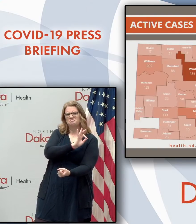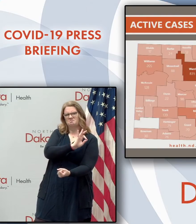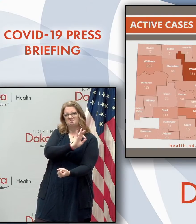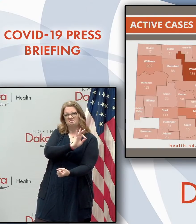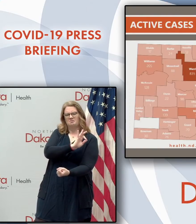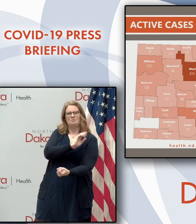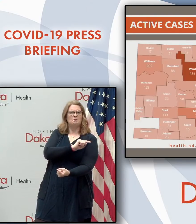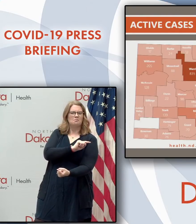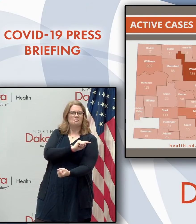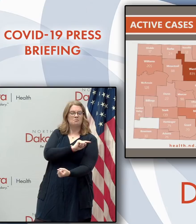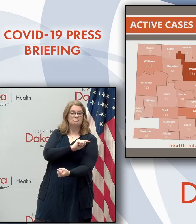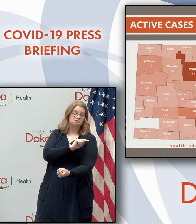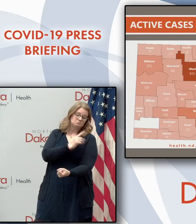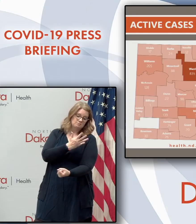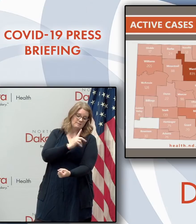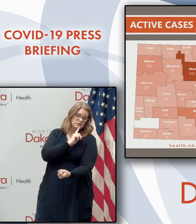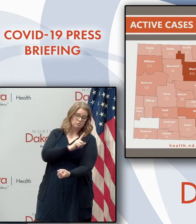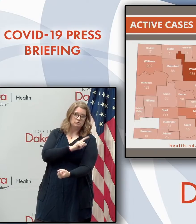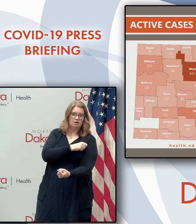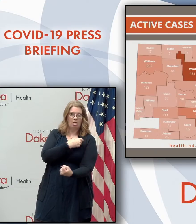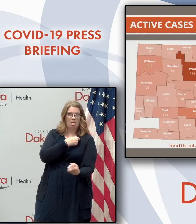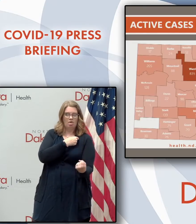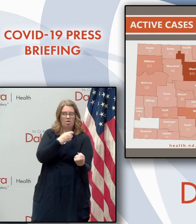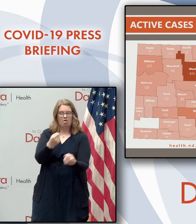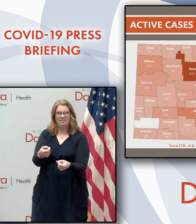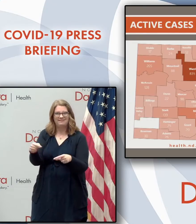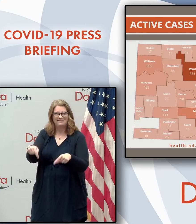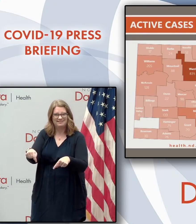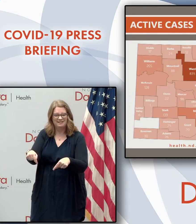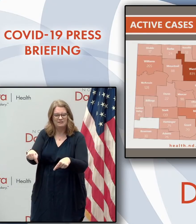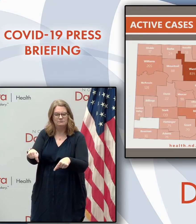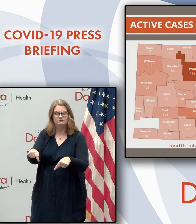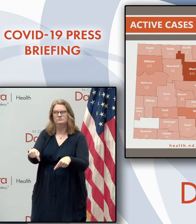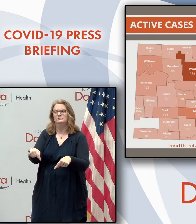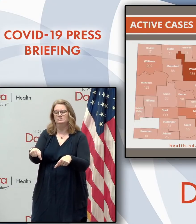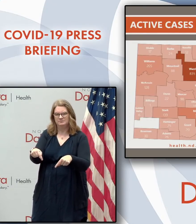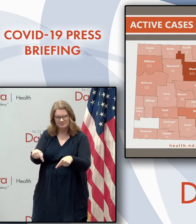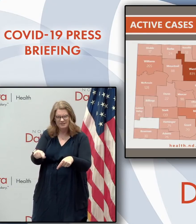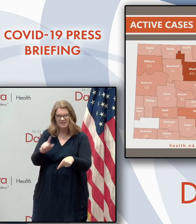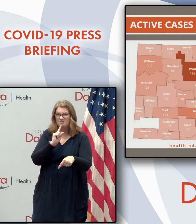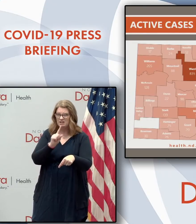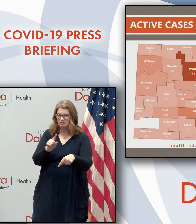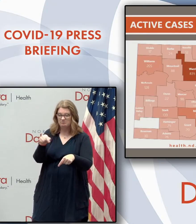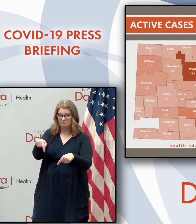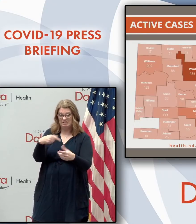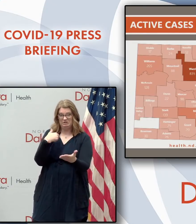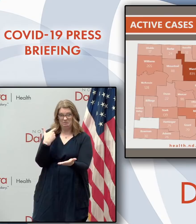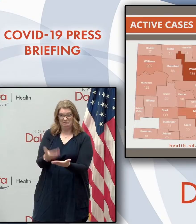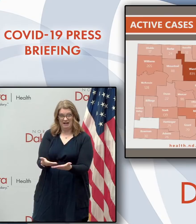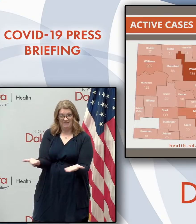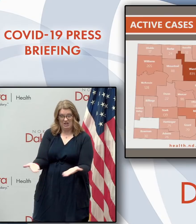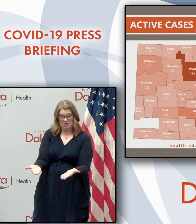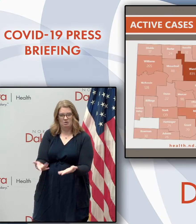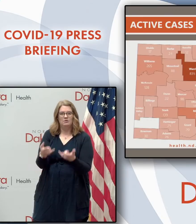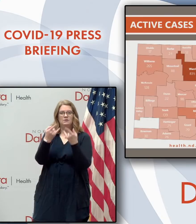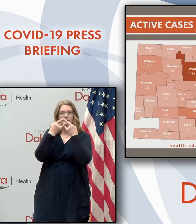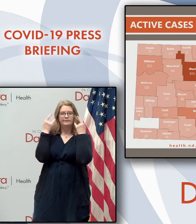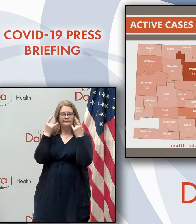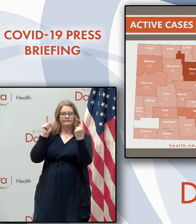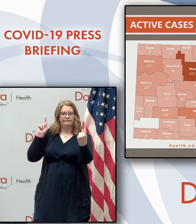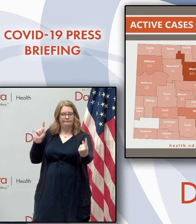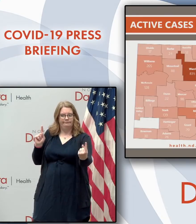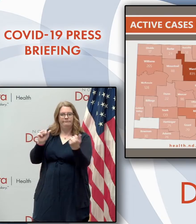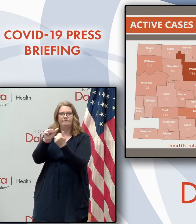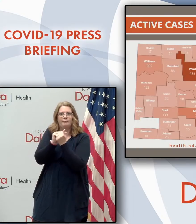your county, that may be true, but if you're traveling to one of these areas, as you do, make sure when you go there that you're keeping physical distance, you're wearing a mask, you're